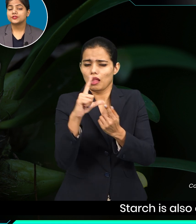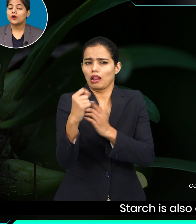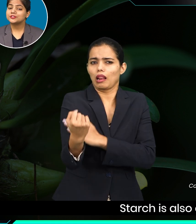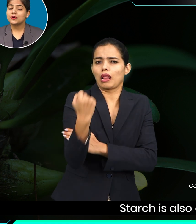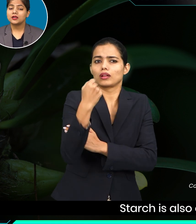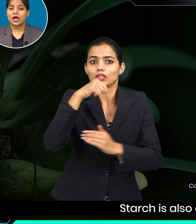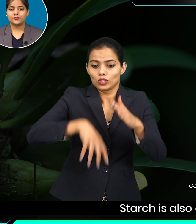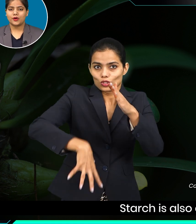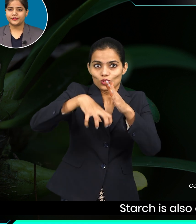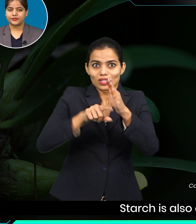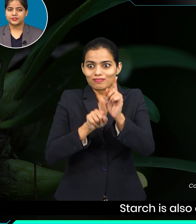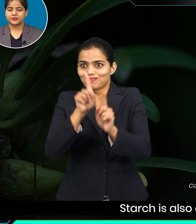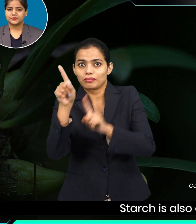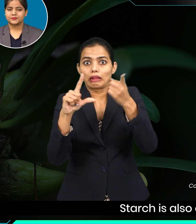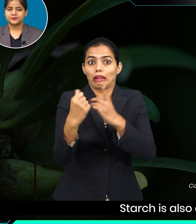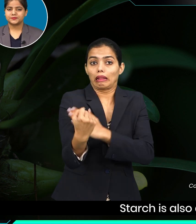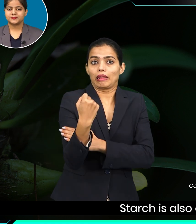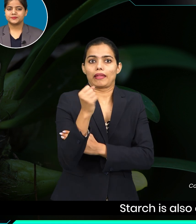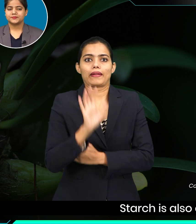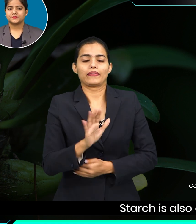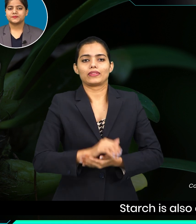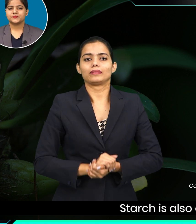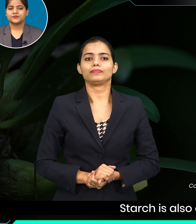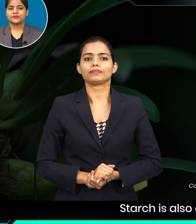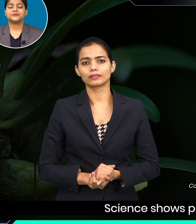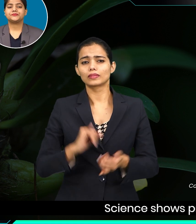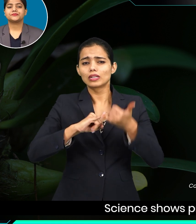Starch is also a carbohydrate.